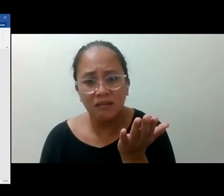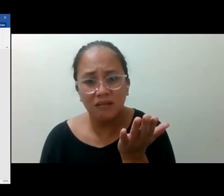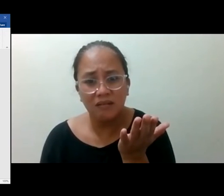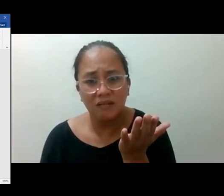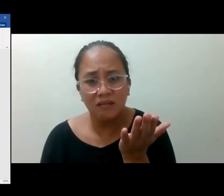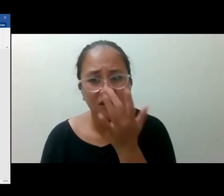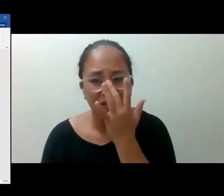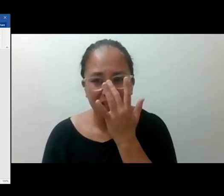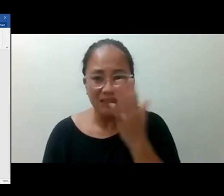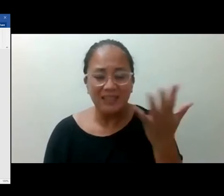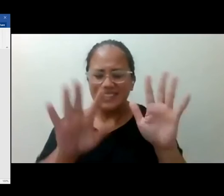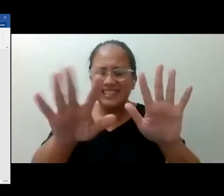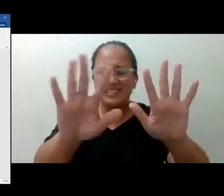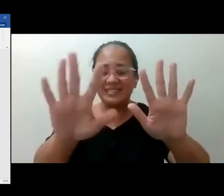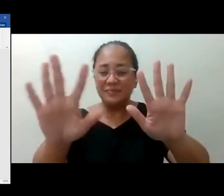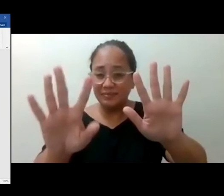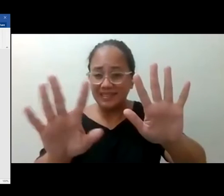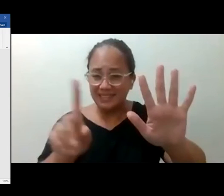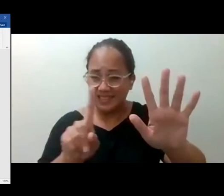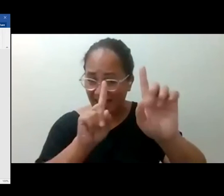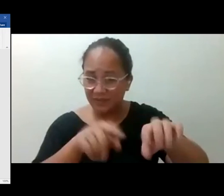No, answer the question.